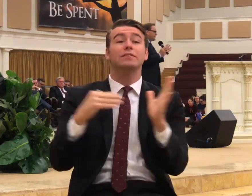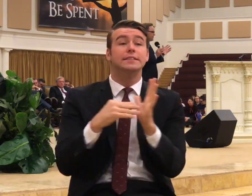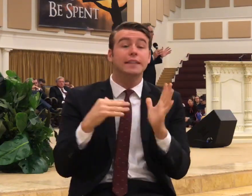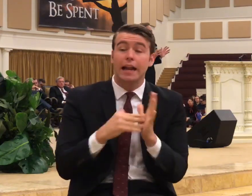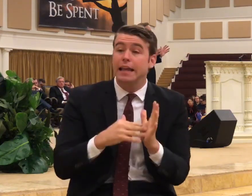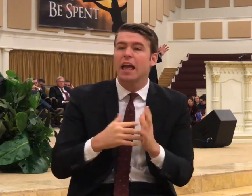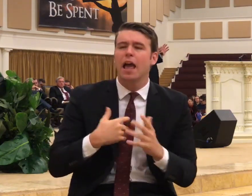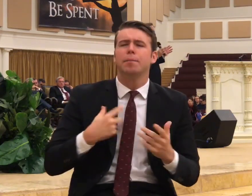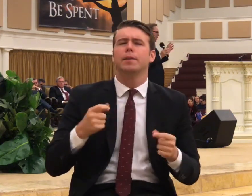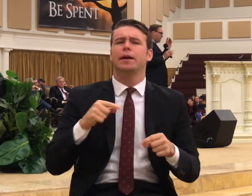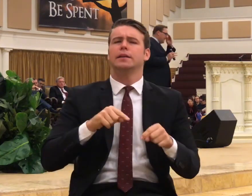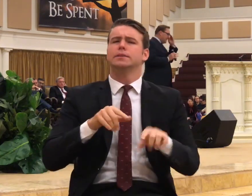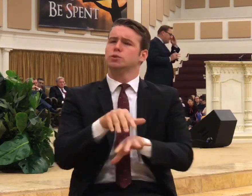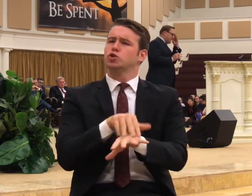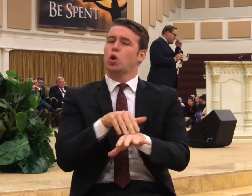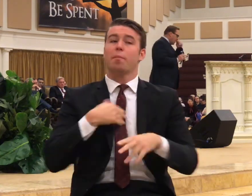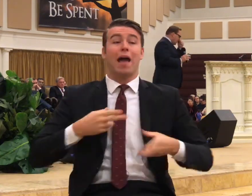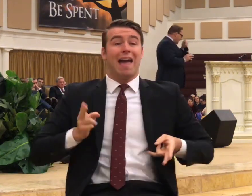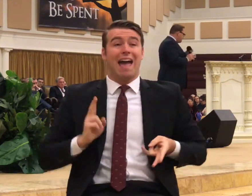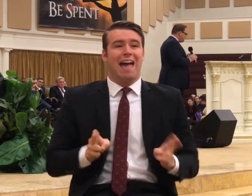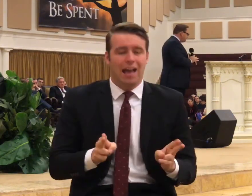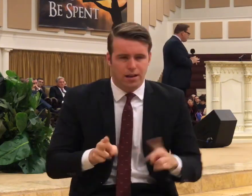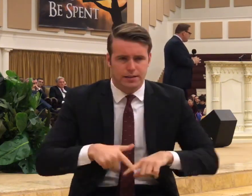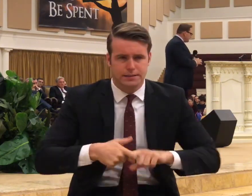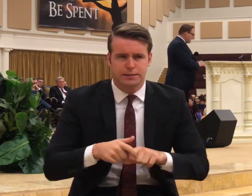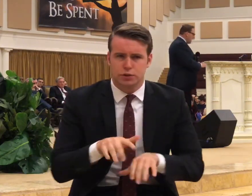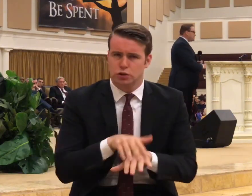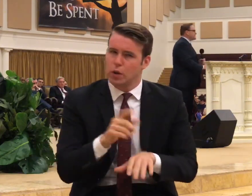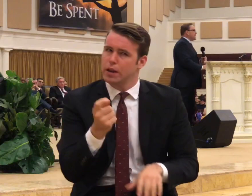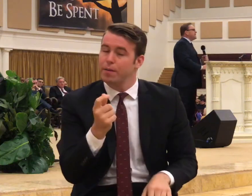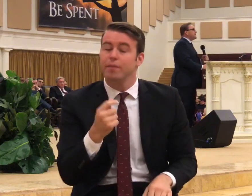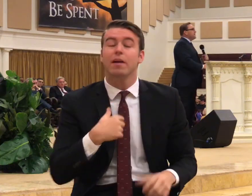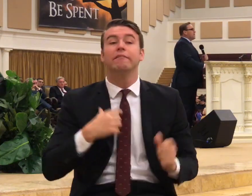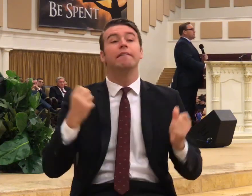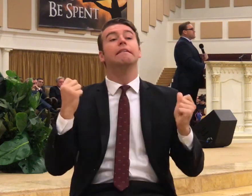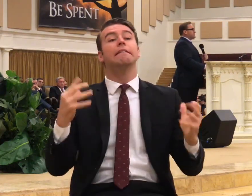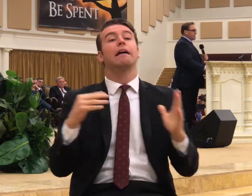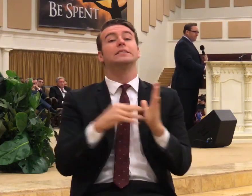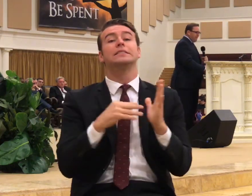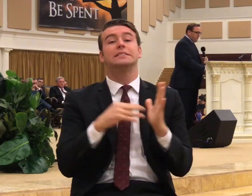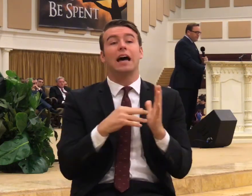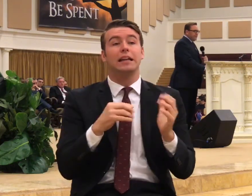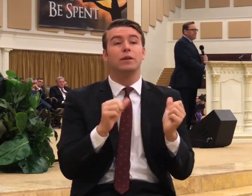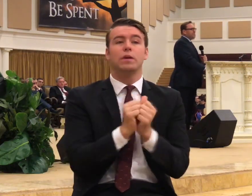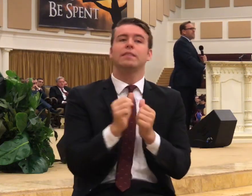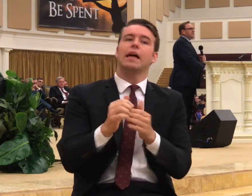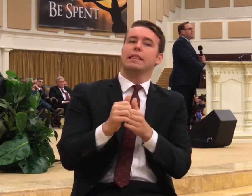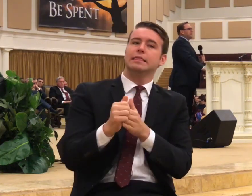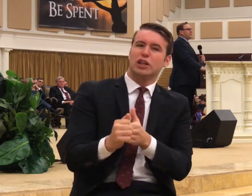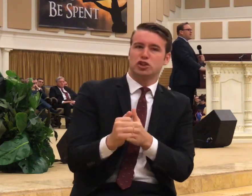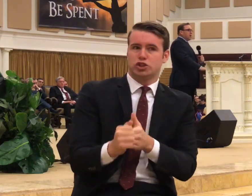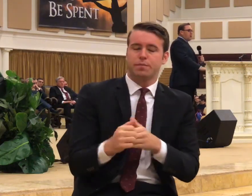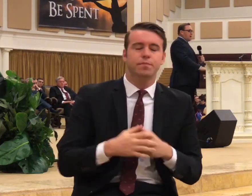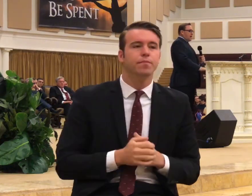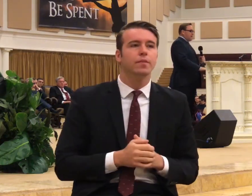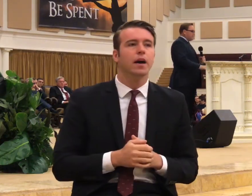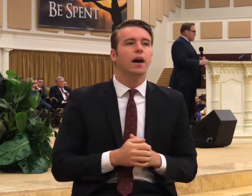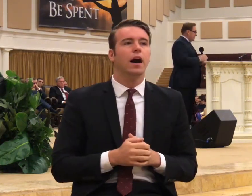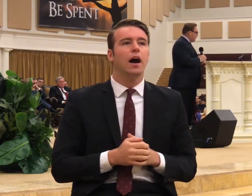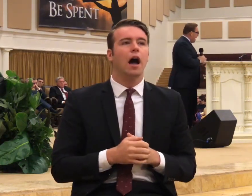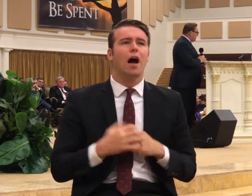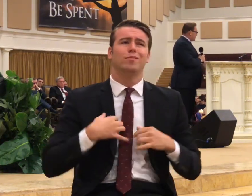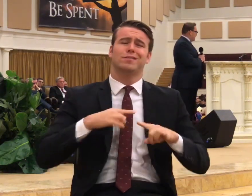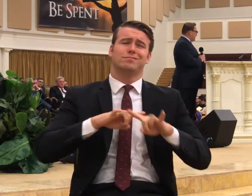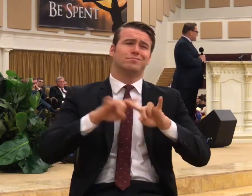and let me slow down just for a minute if that's all right. There's a lot of study on the subject of leadership. We could go